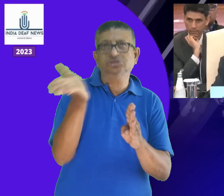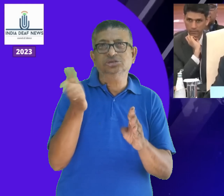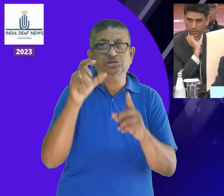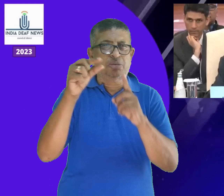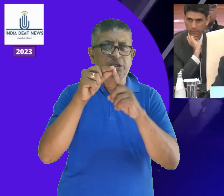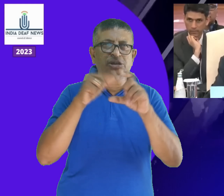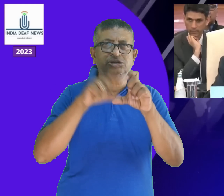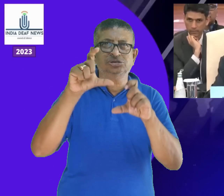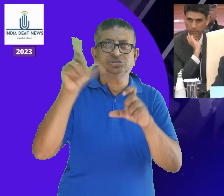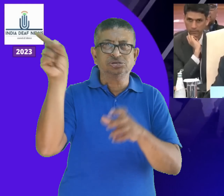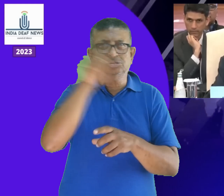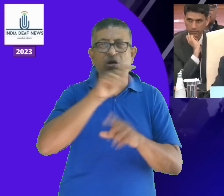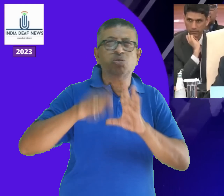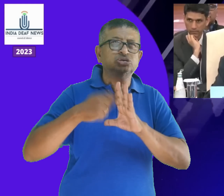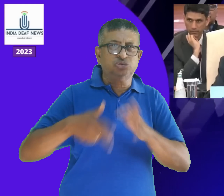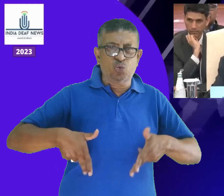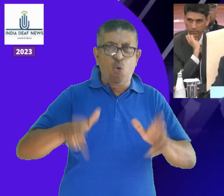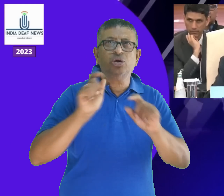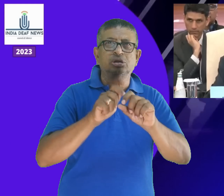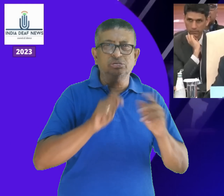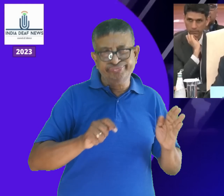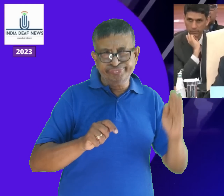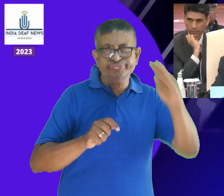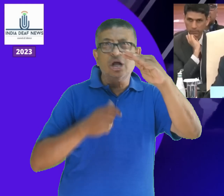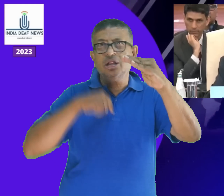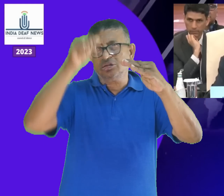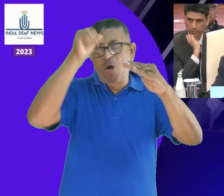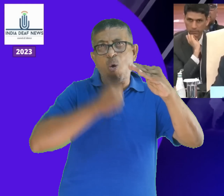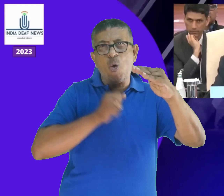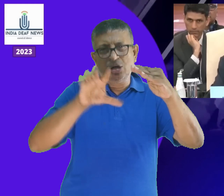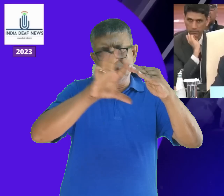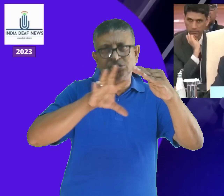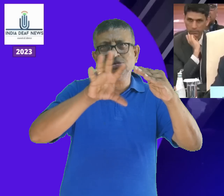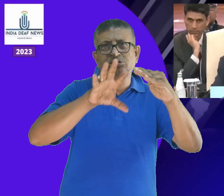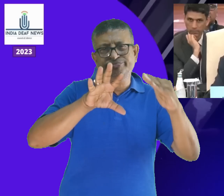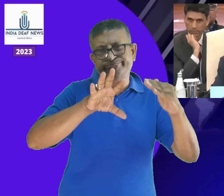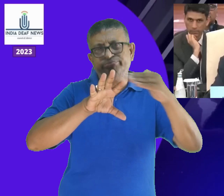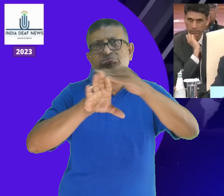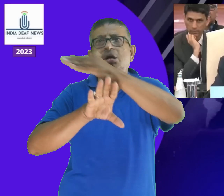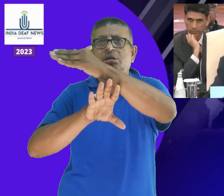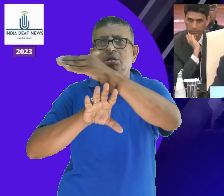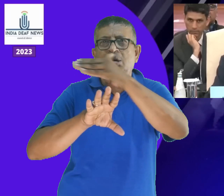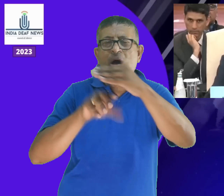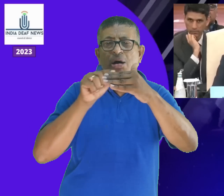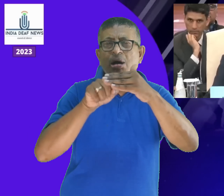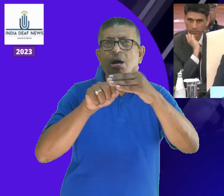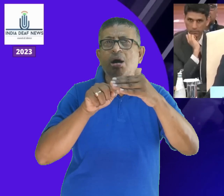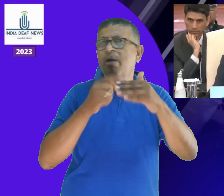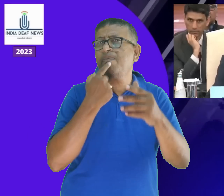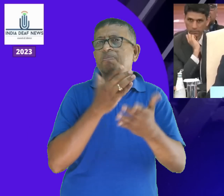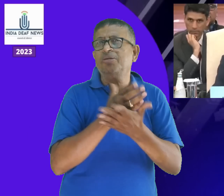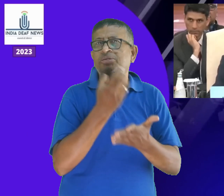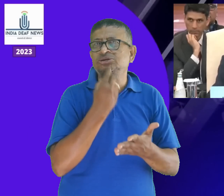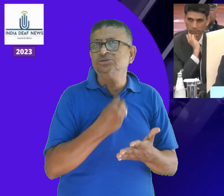to cooperate on investing in and building connectivity in the region while